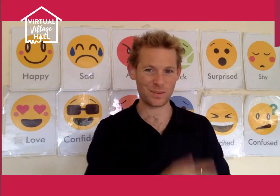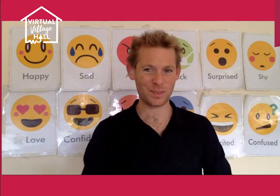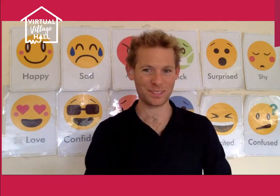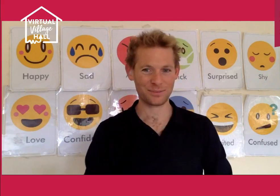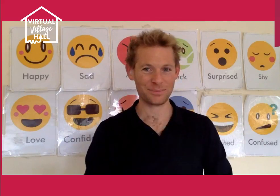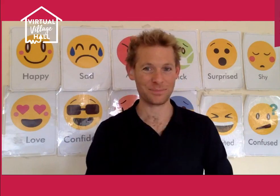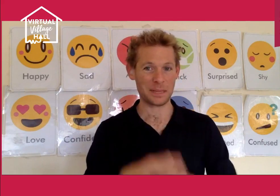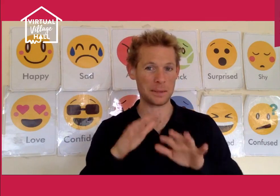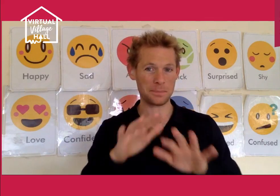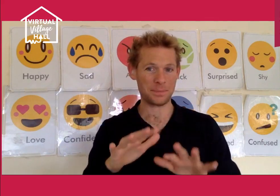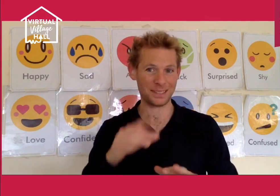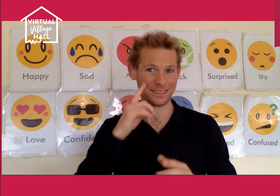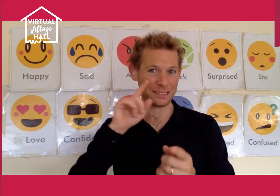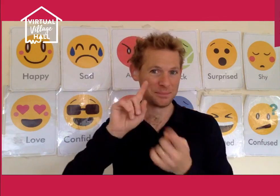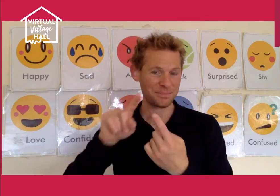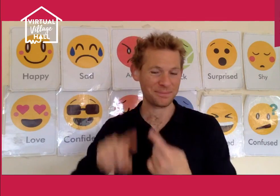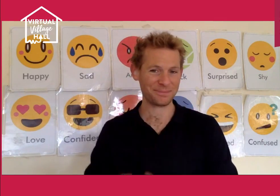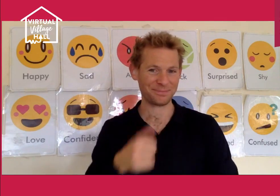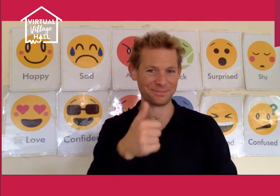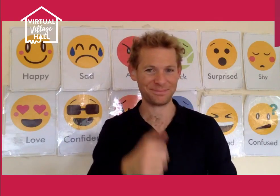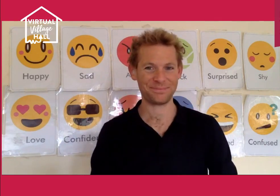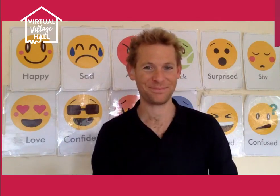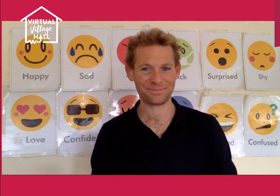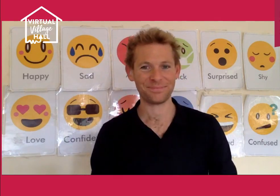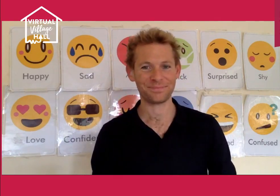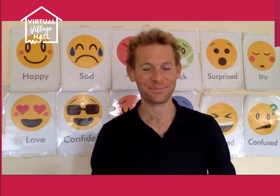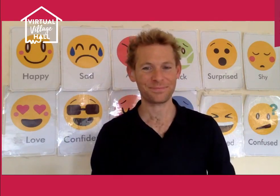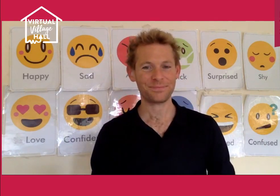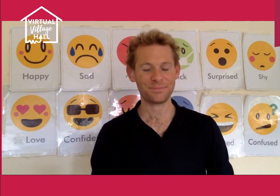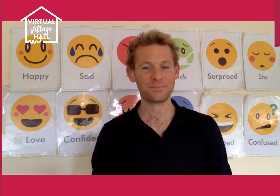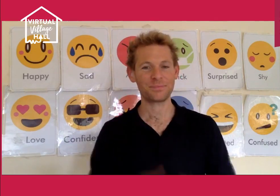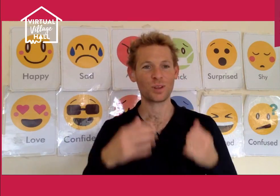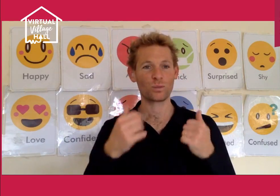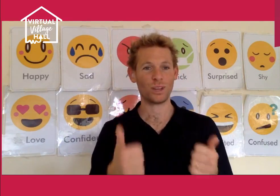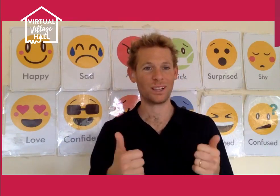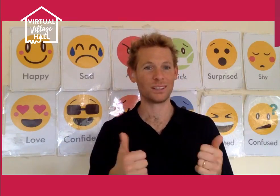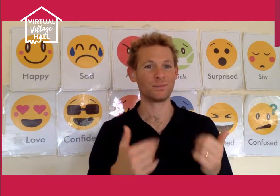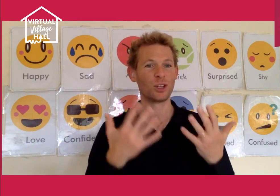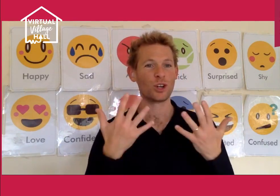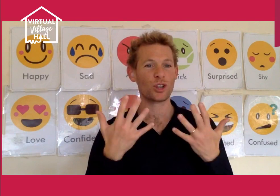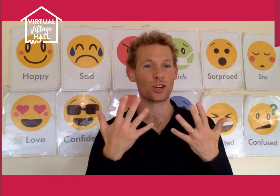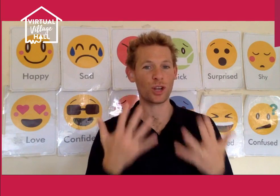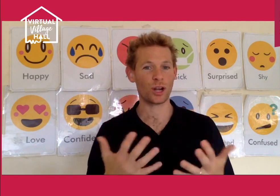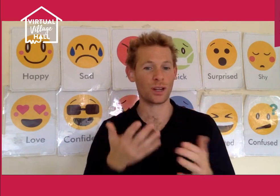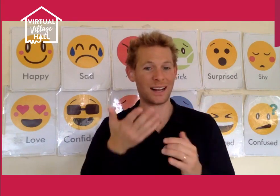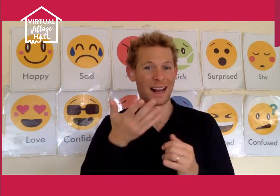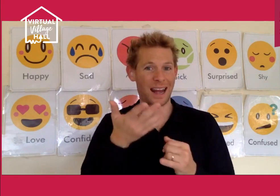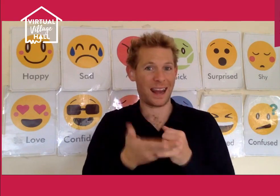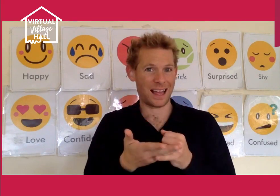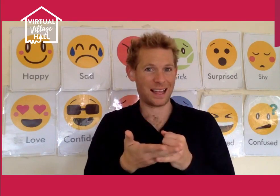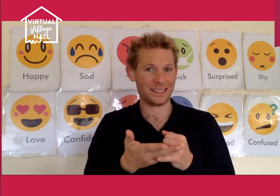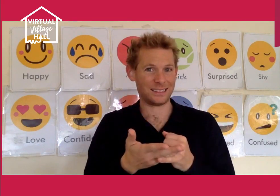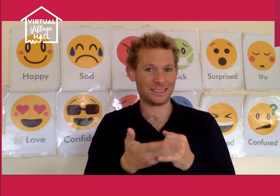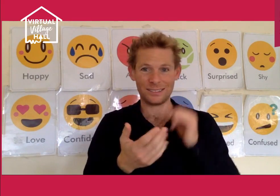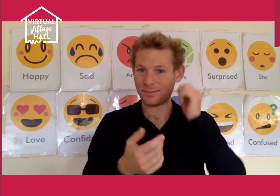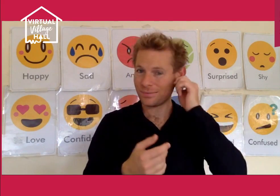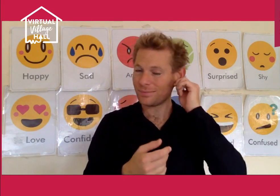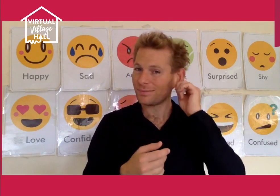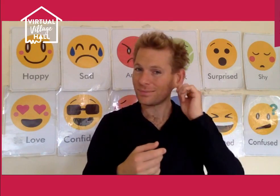Okay, well done, everyone. That was absolutely amazing to see so many right answers. That was great. Okay, so we're